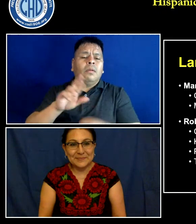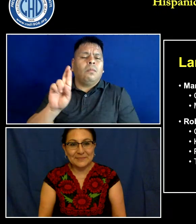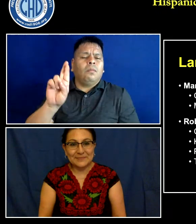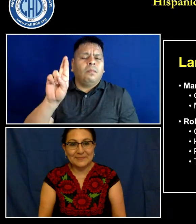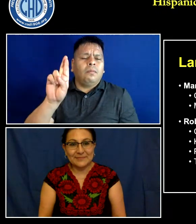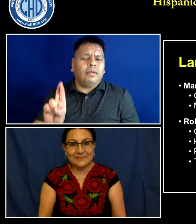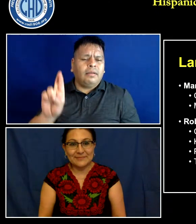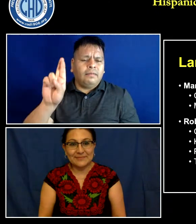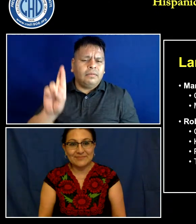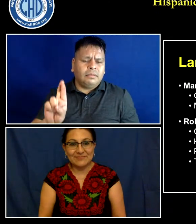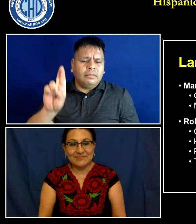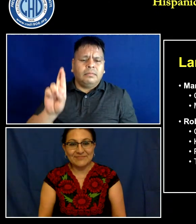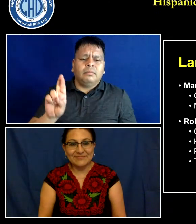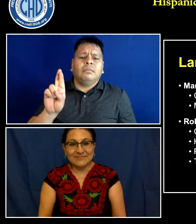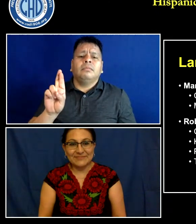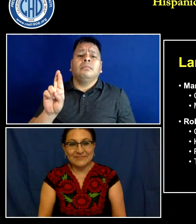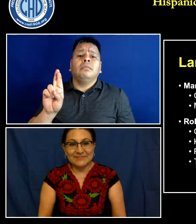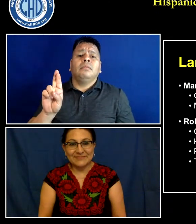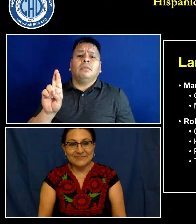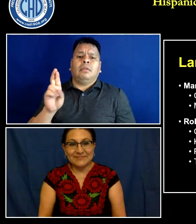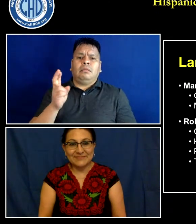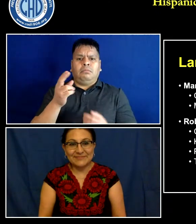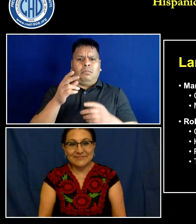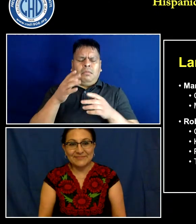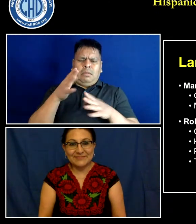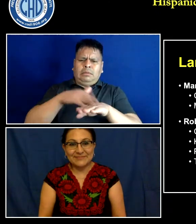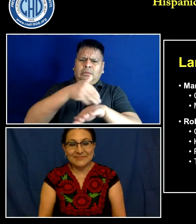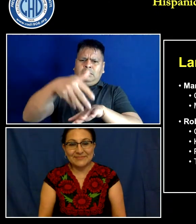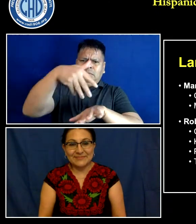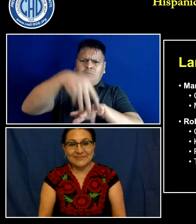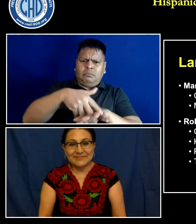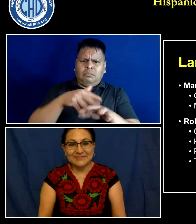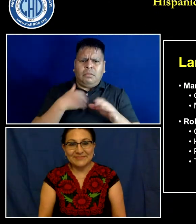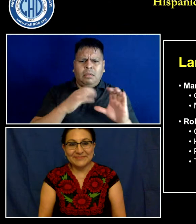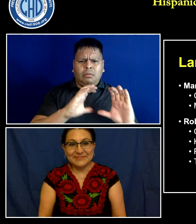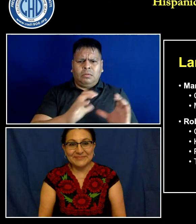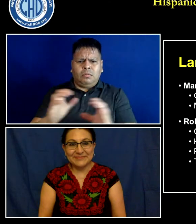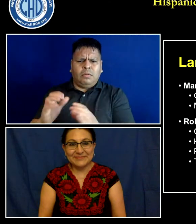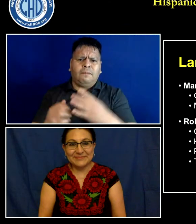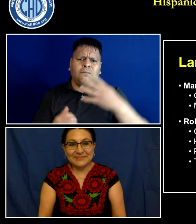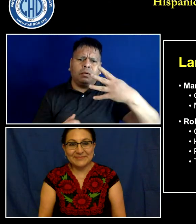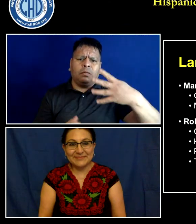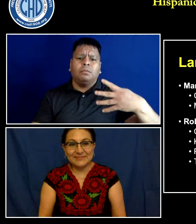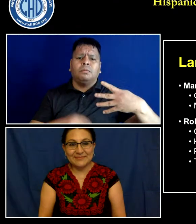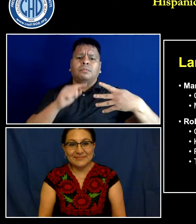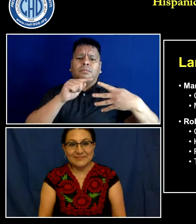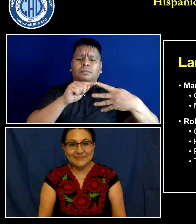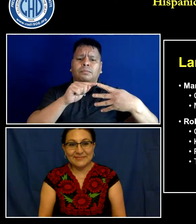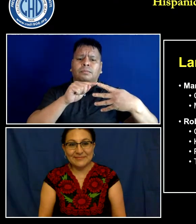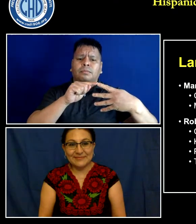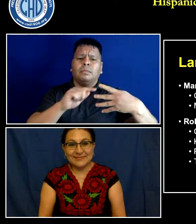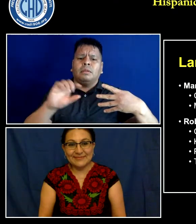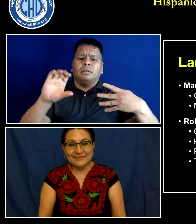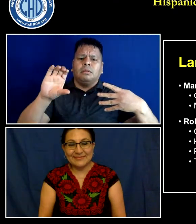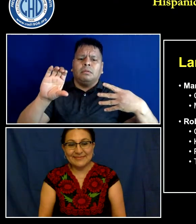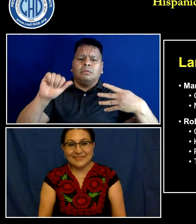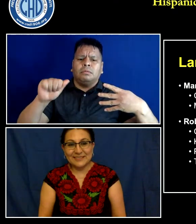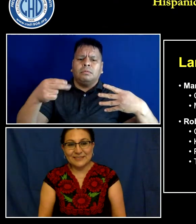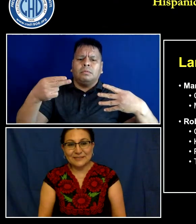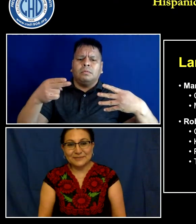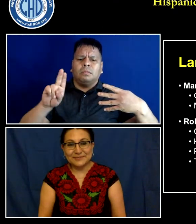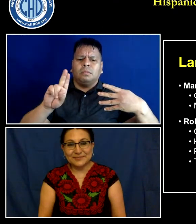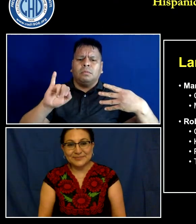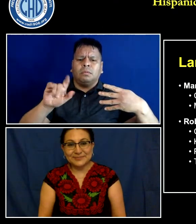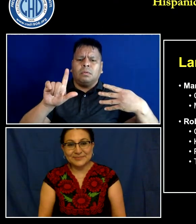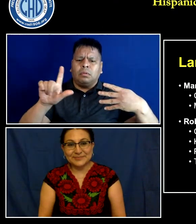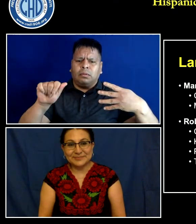And this is Roberto speaking again. I'm located in Riverside. And the indigenous tribes